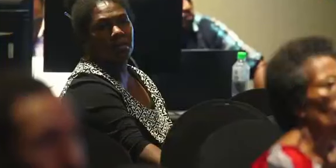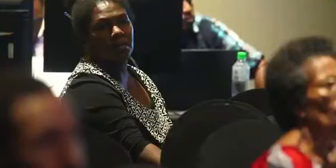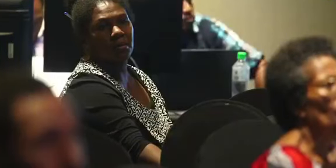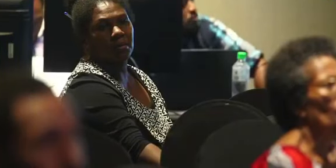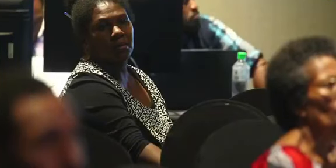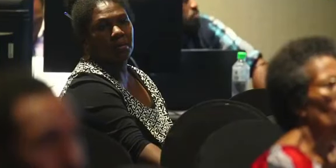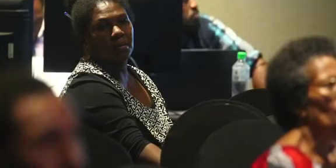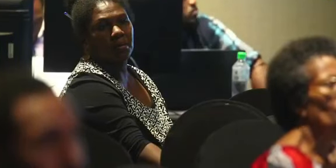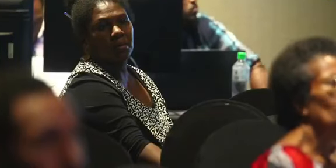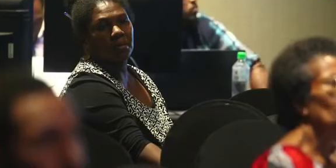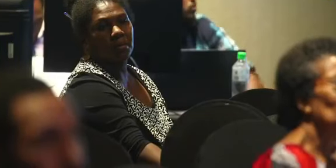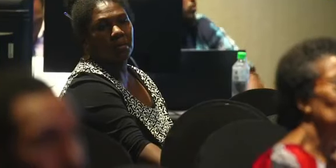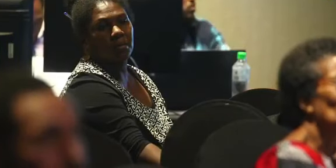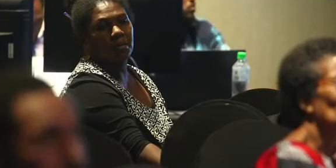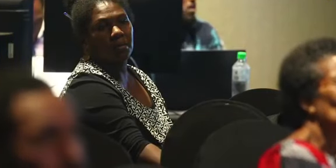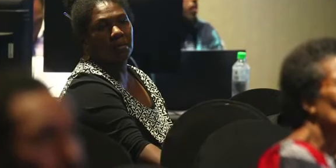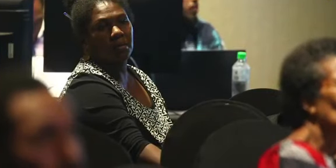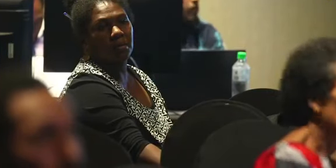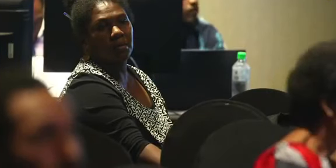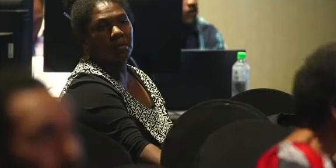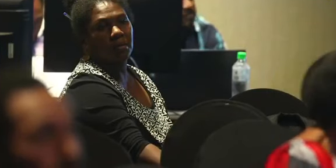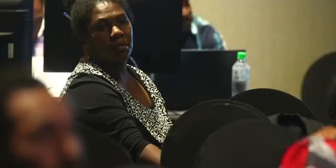Okay.